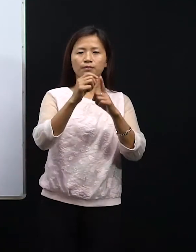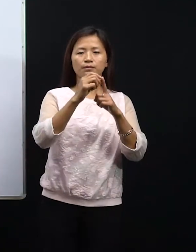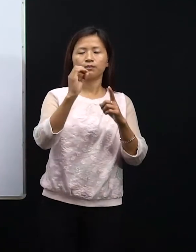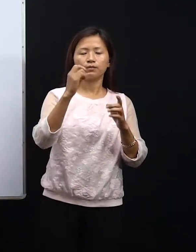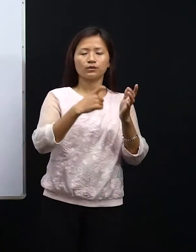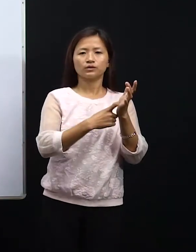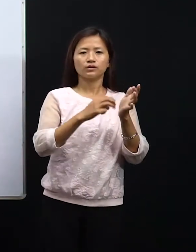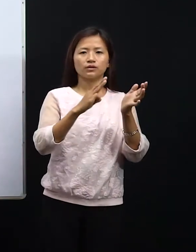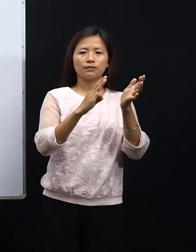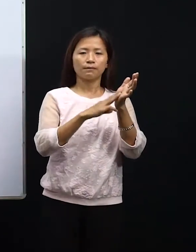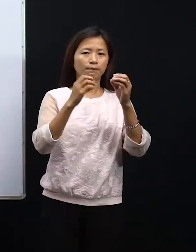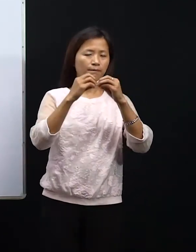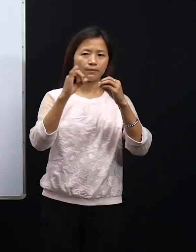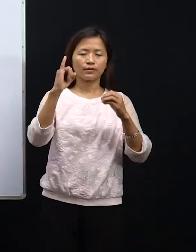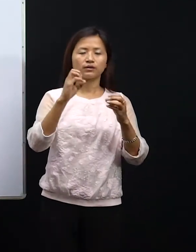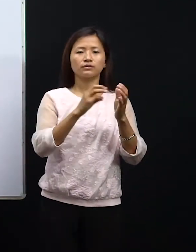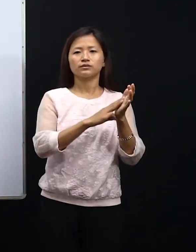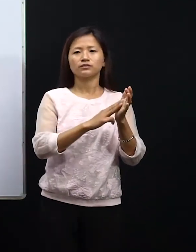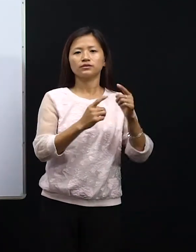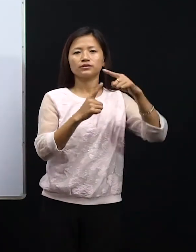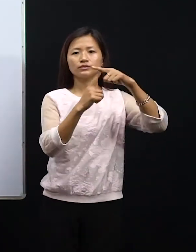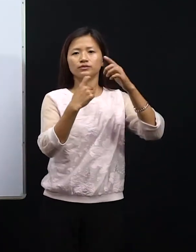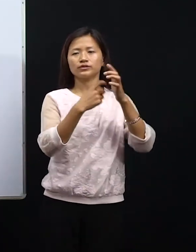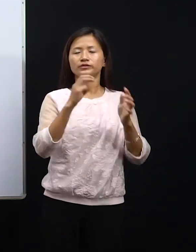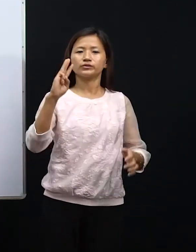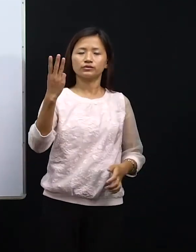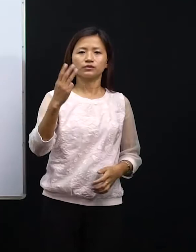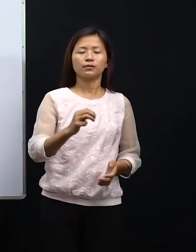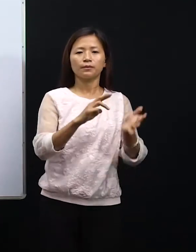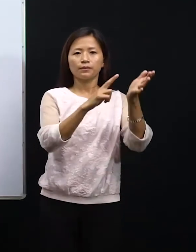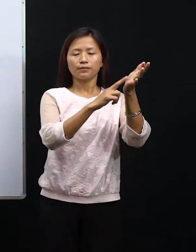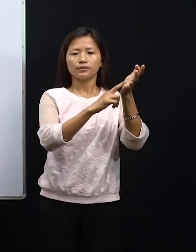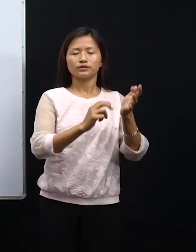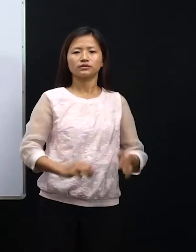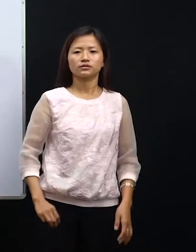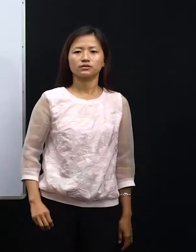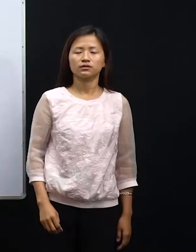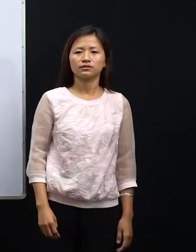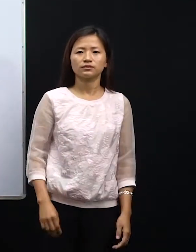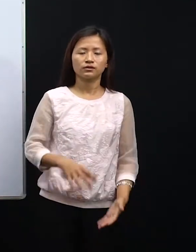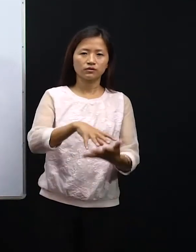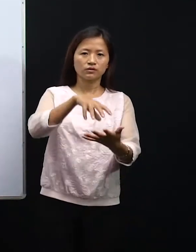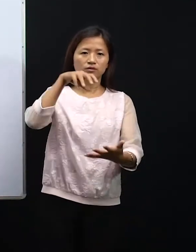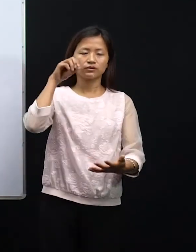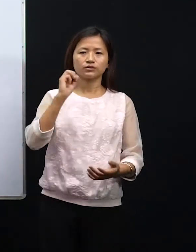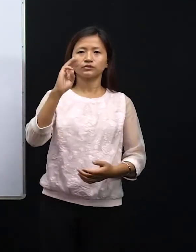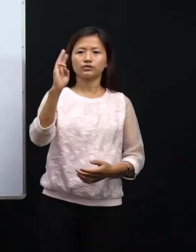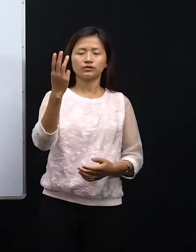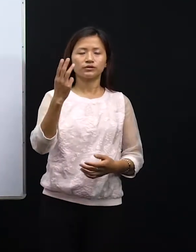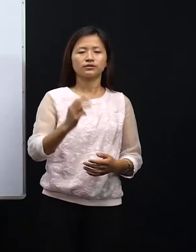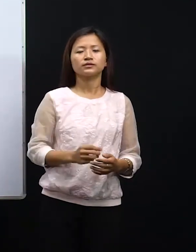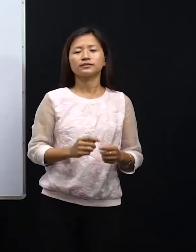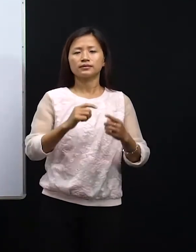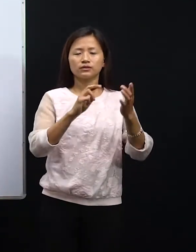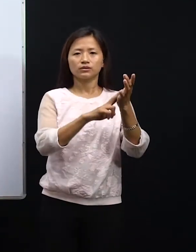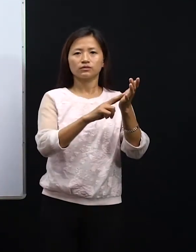monomials, binomials, trinomials. We have already learned about monomials, binomials, and trinomials.